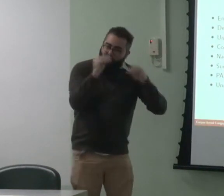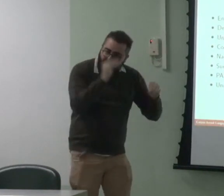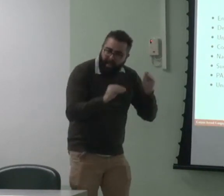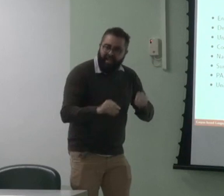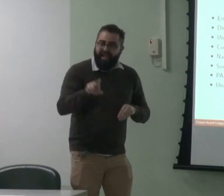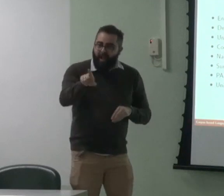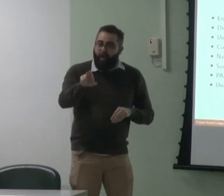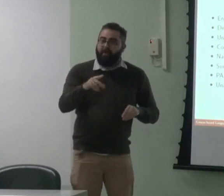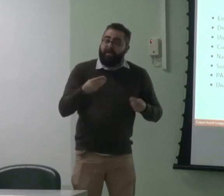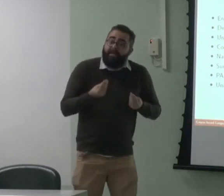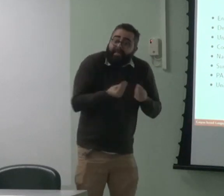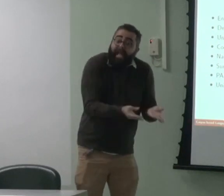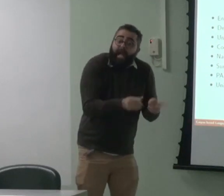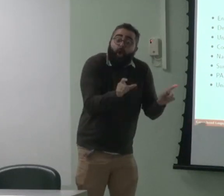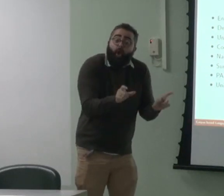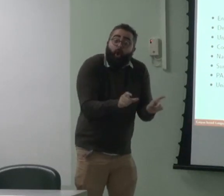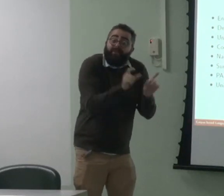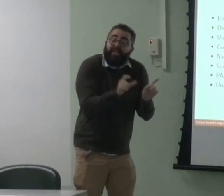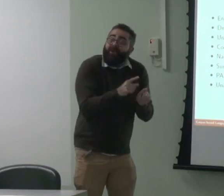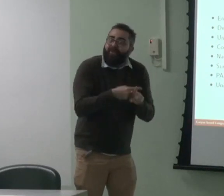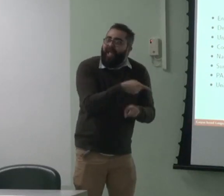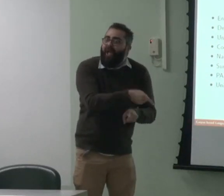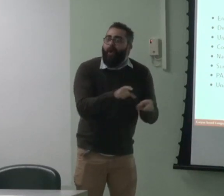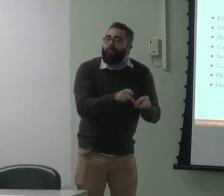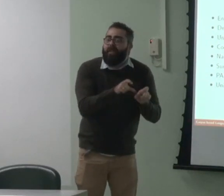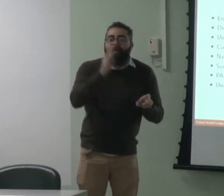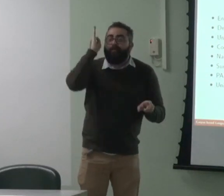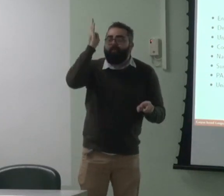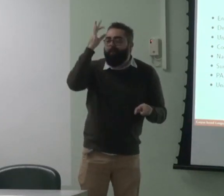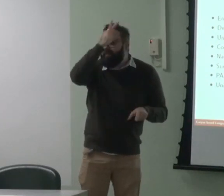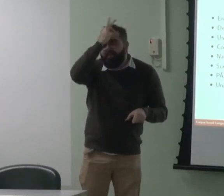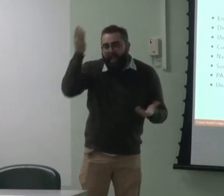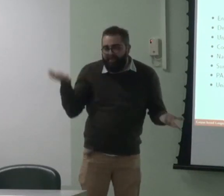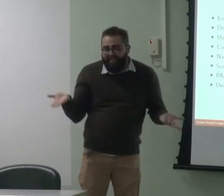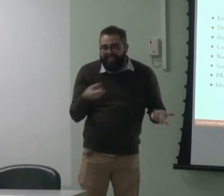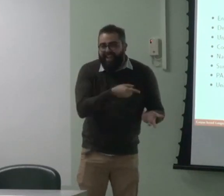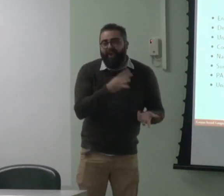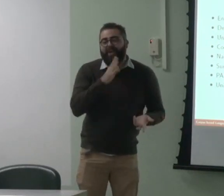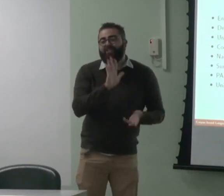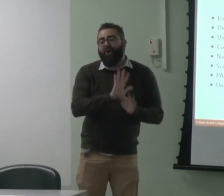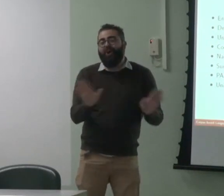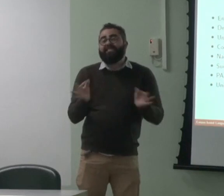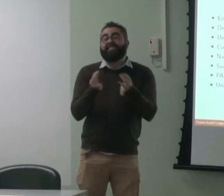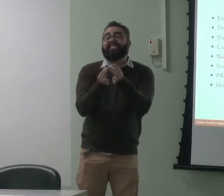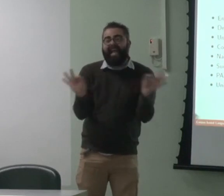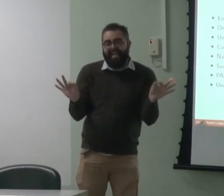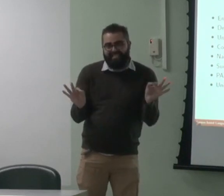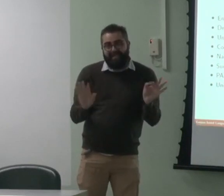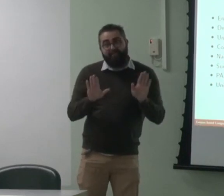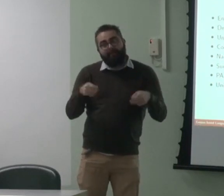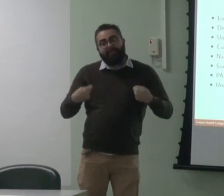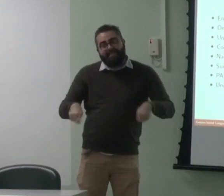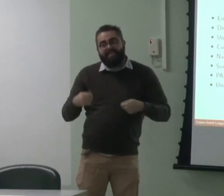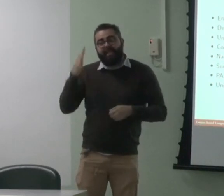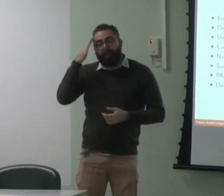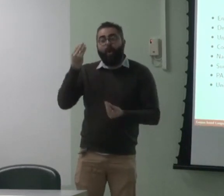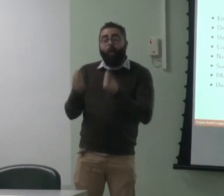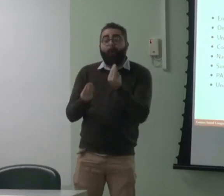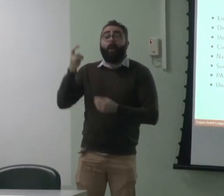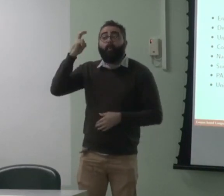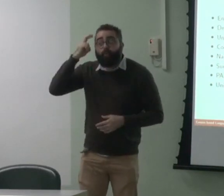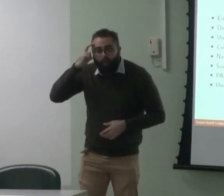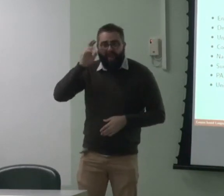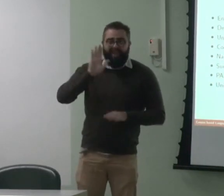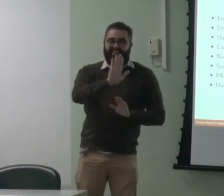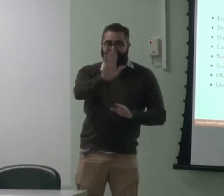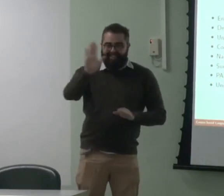morphological, inflectional, and other derivational as well, lexicons for many languages. So the many